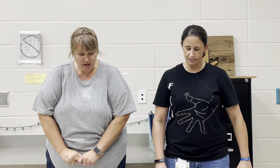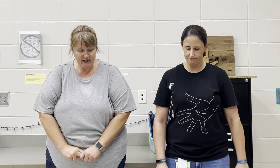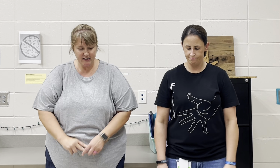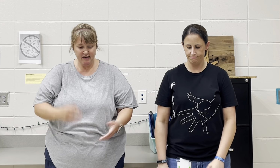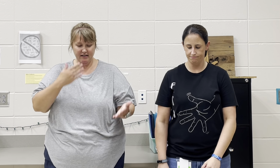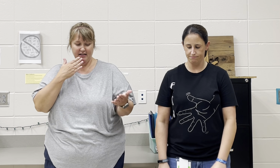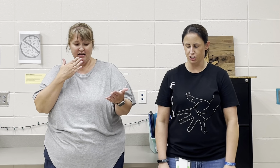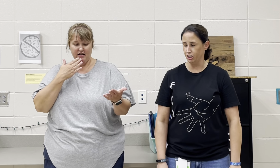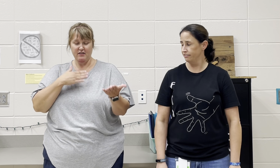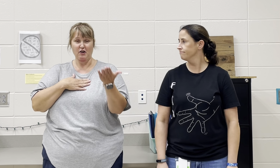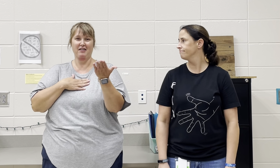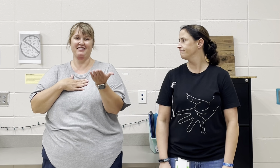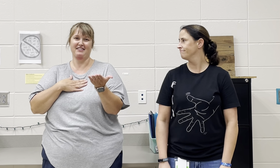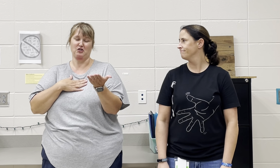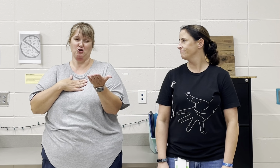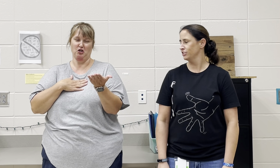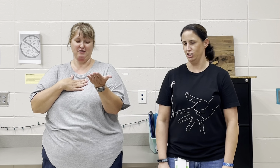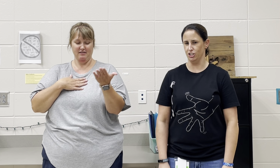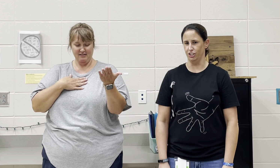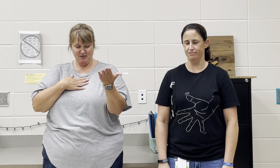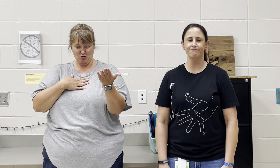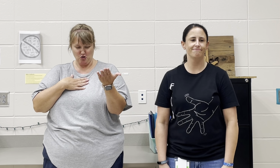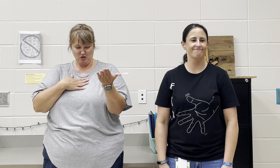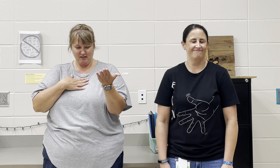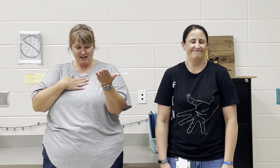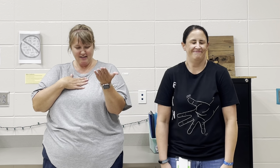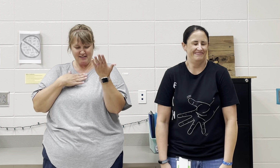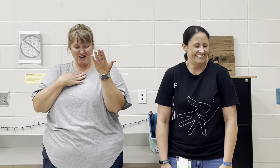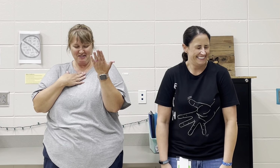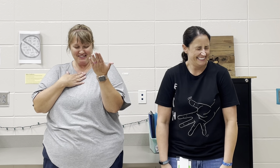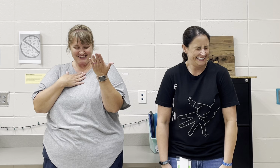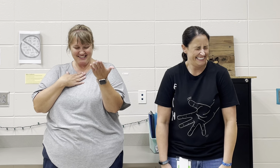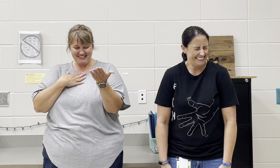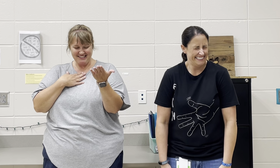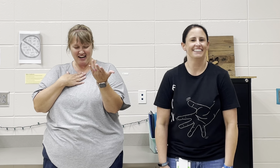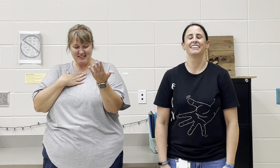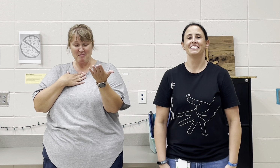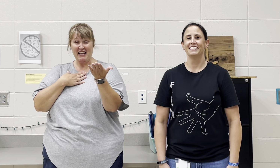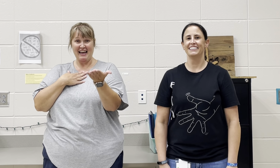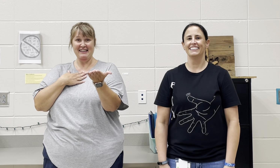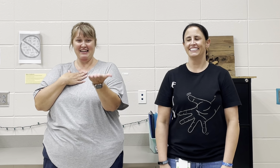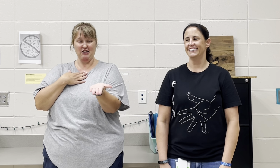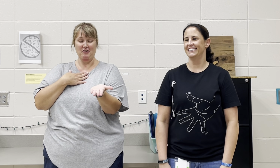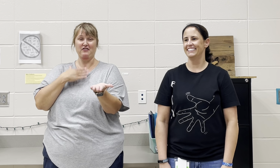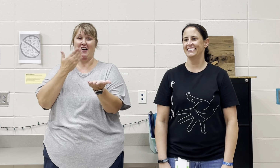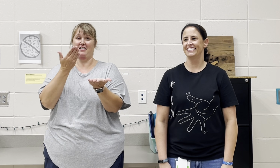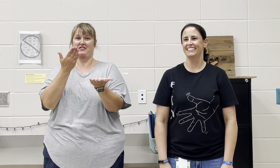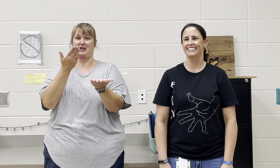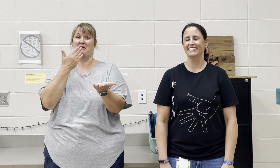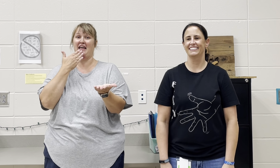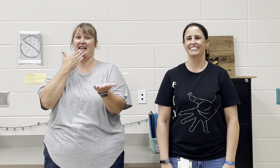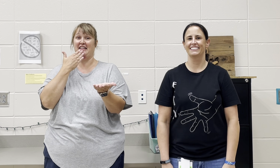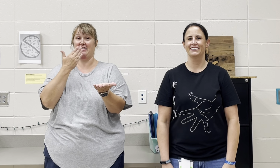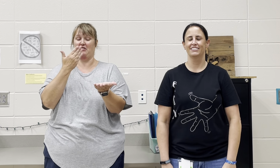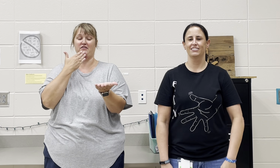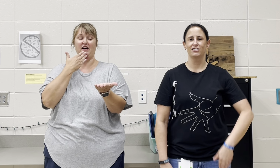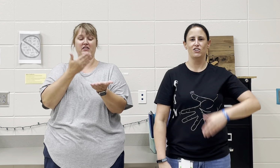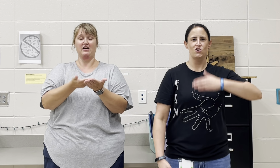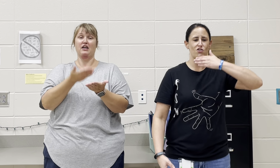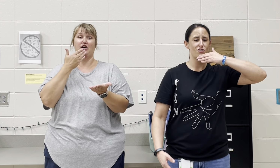Good. Good. So it's good. It's good. It's good. So non-dominant hand in a closed 5, dominant hand in a closed 5.